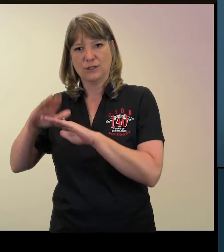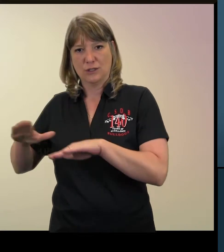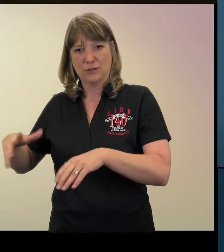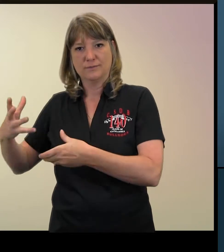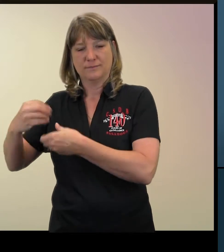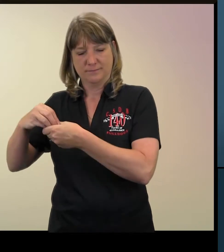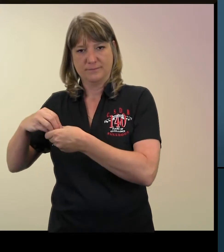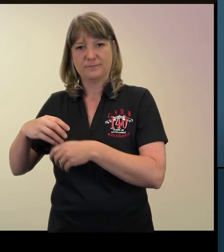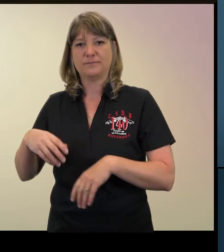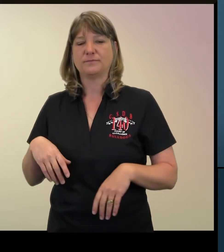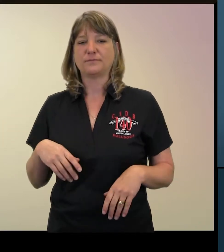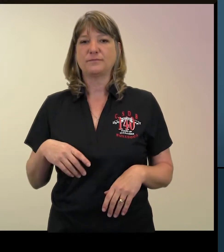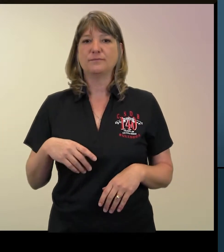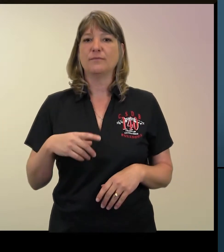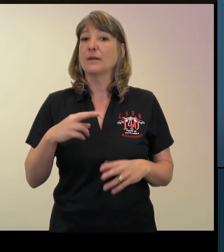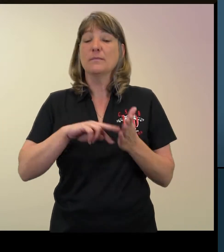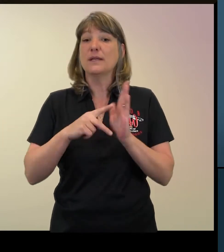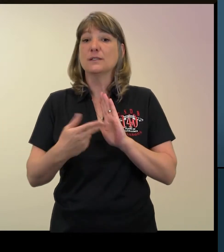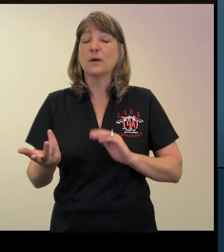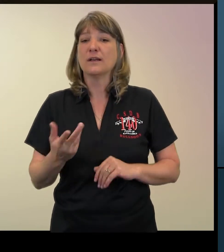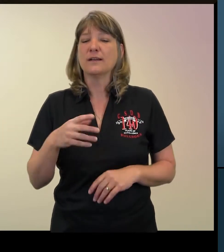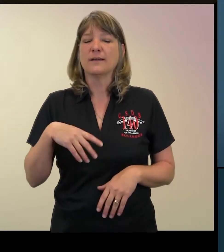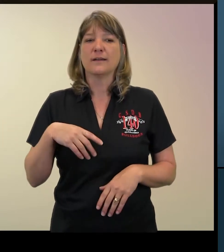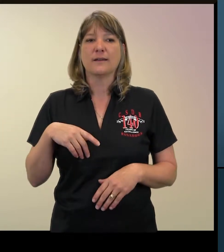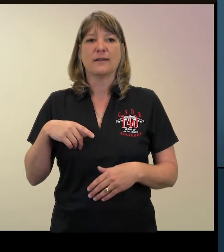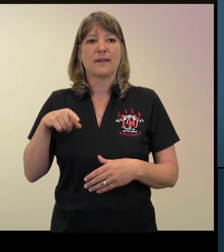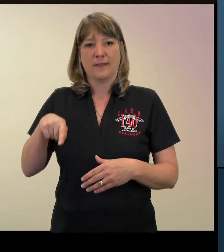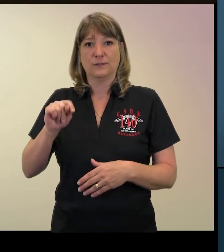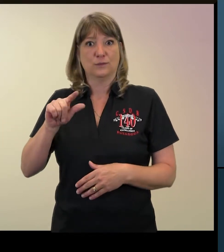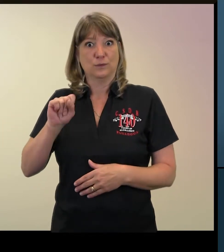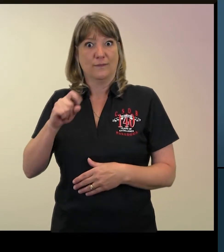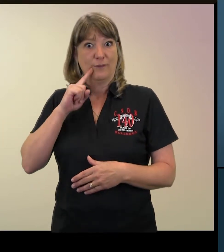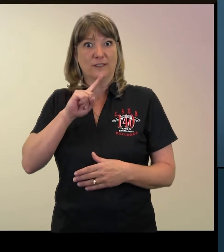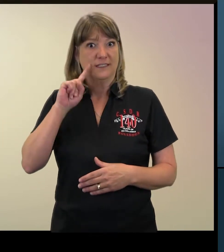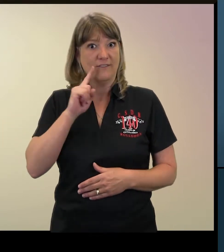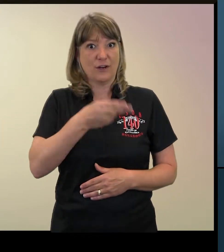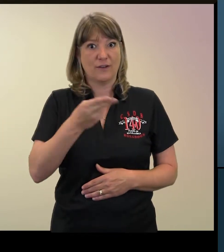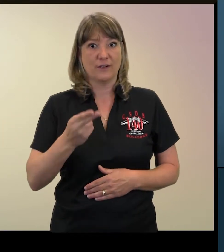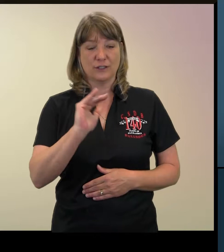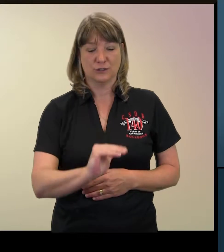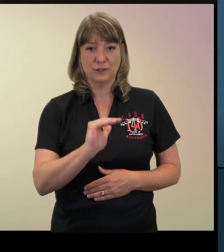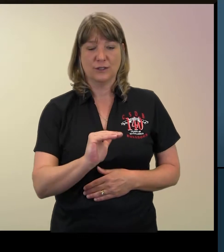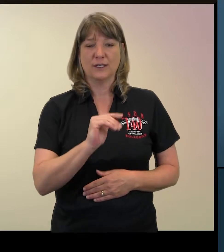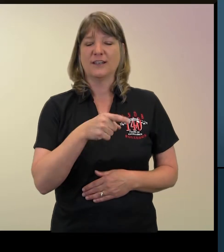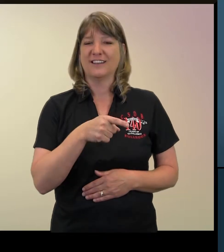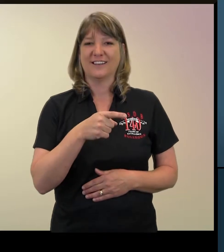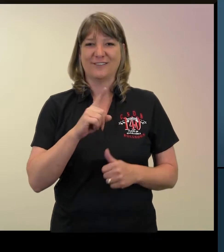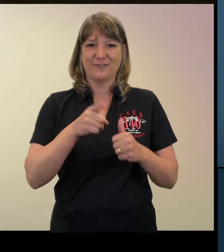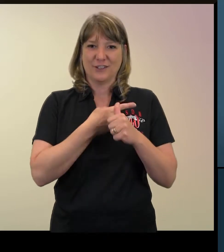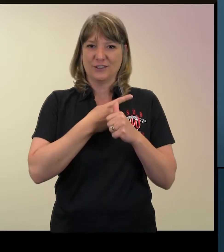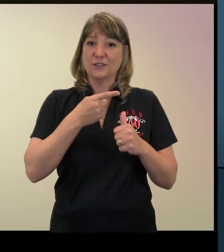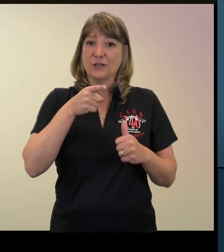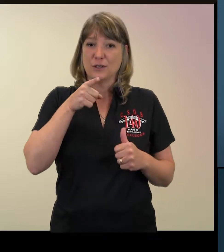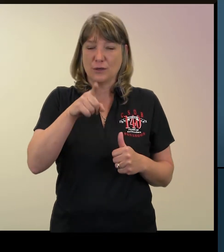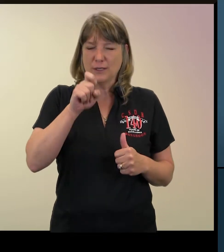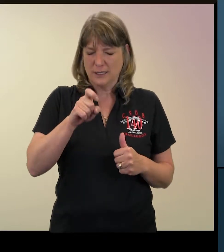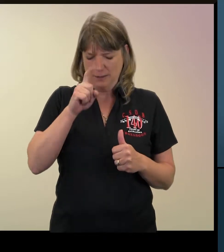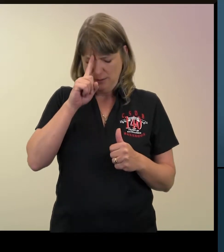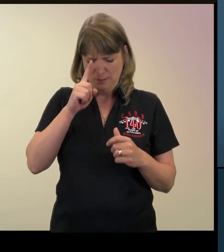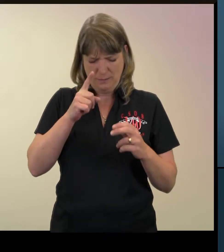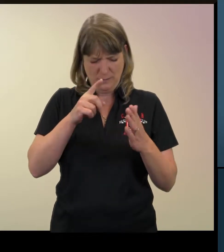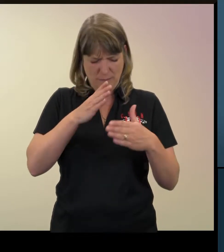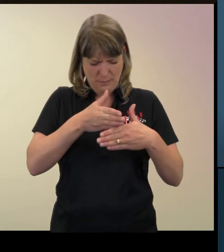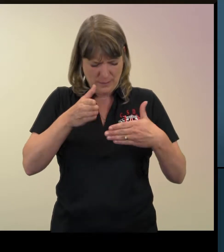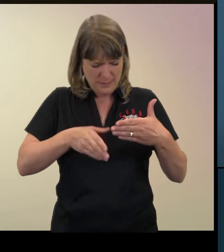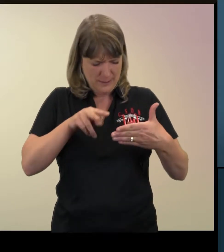for hearing children. So what this means is if you use this instrument with children who are deaf and hard of hearing, first of all, you